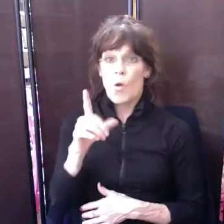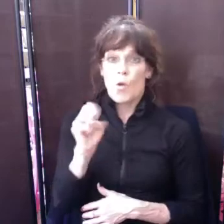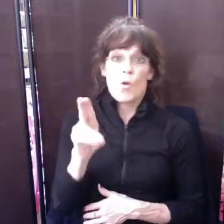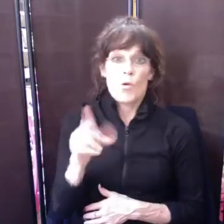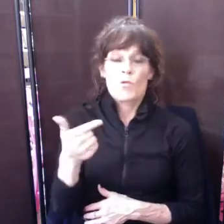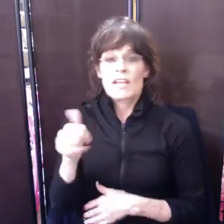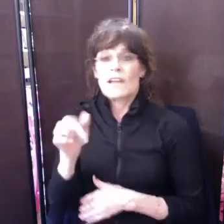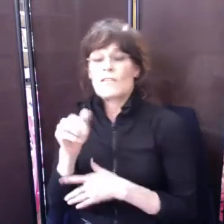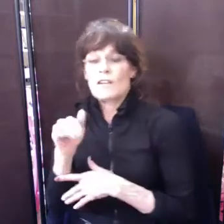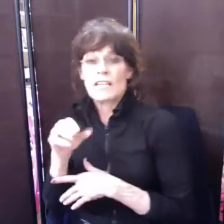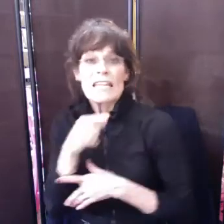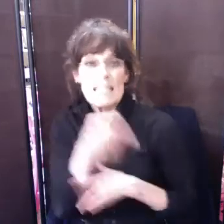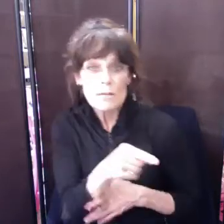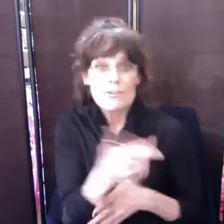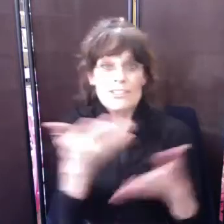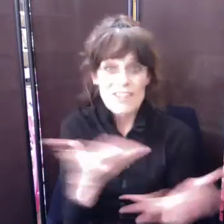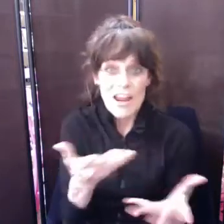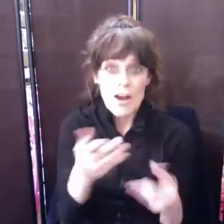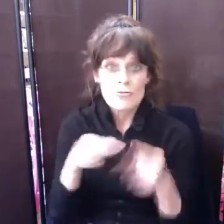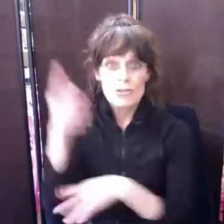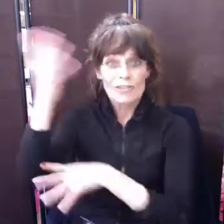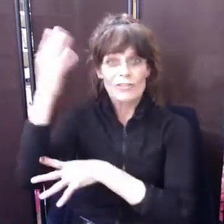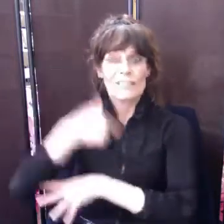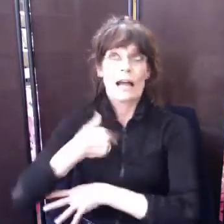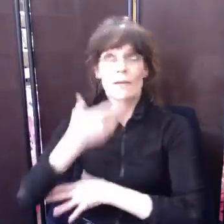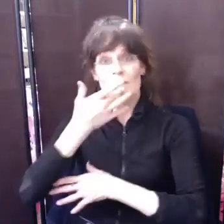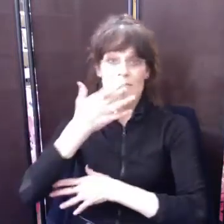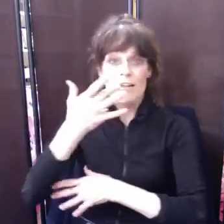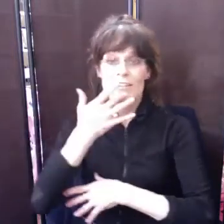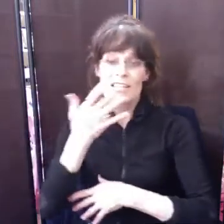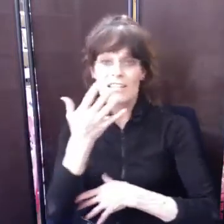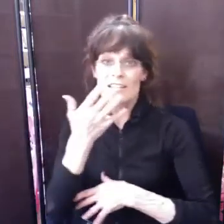in the world" speech. I mean, he was there with 60,000 other people, but he was there. And,